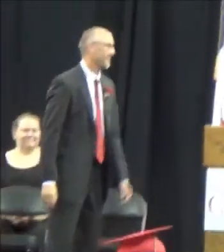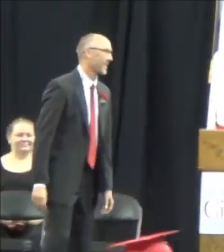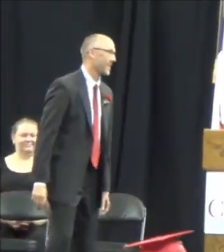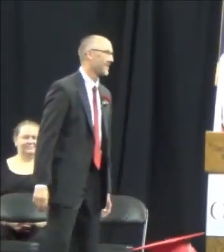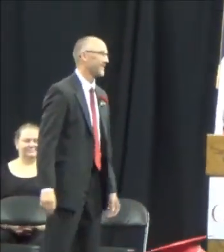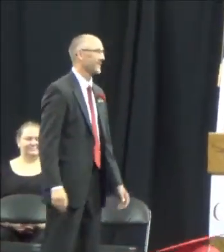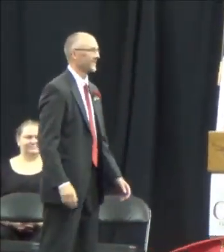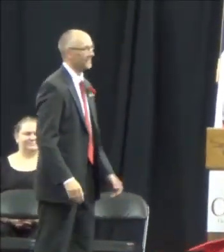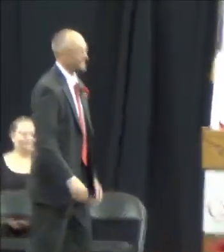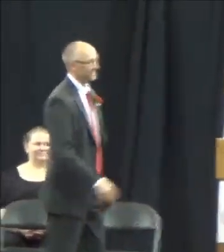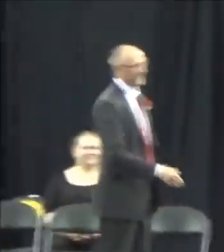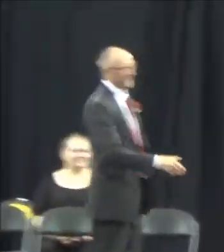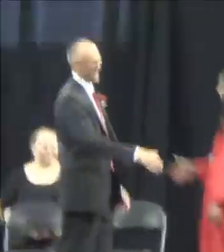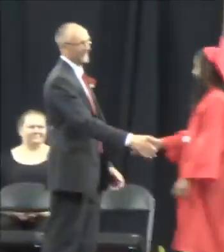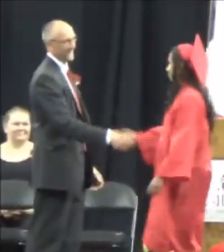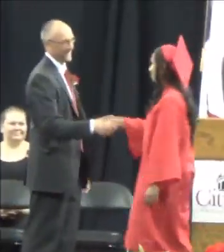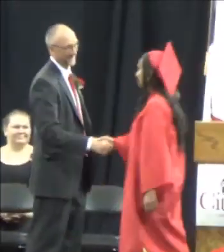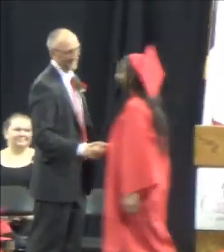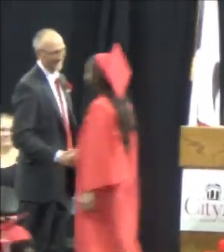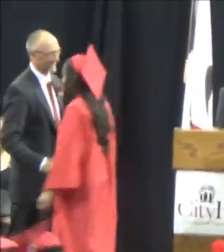Special Suzette Beltran.